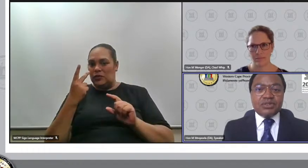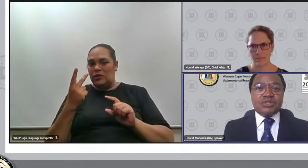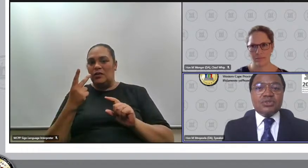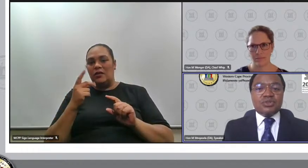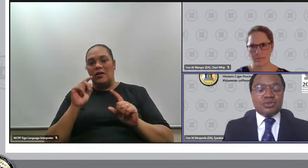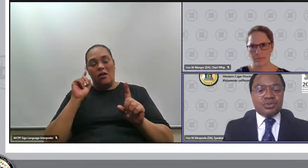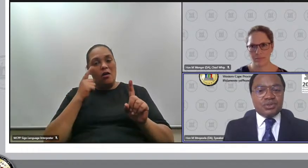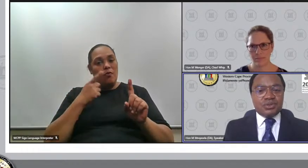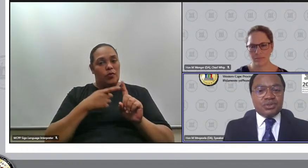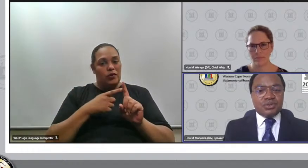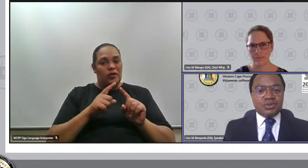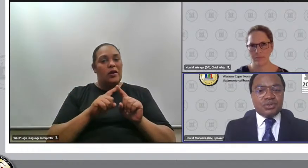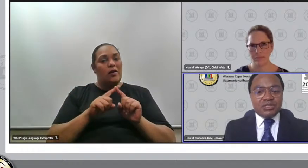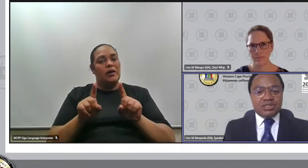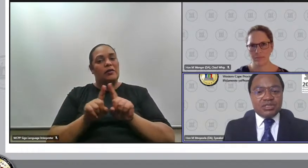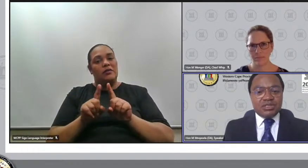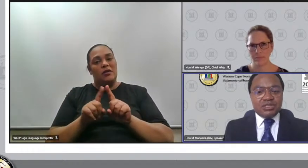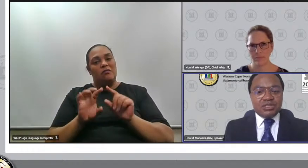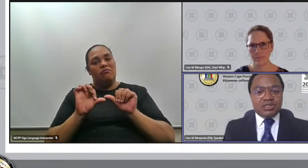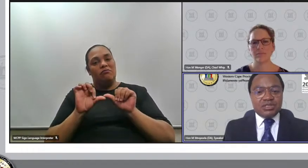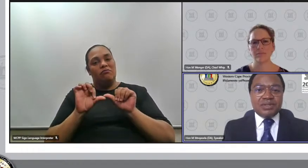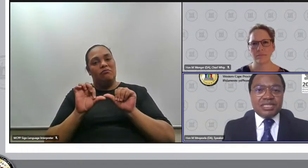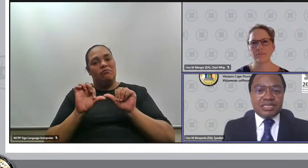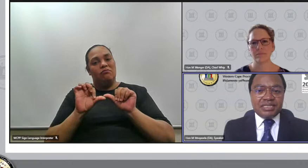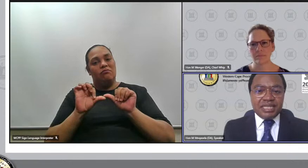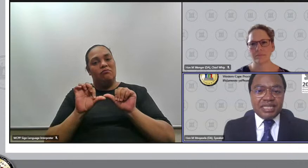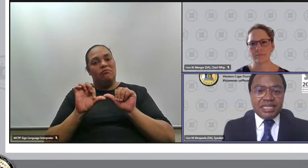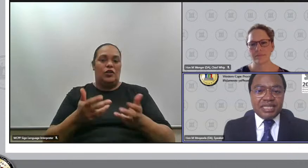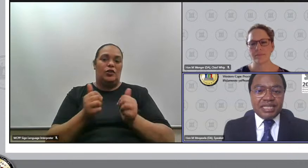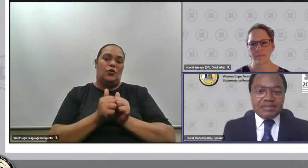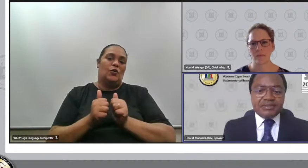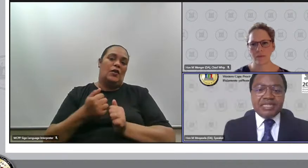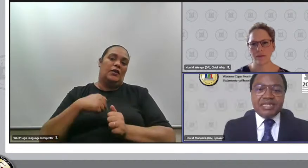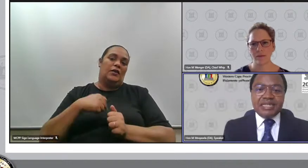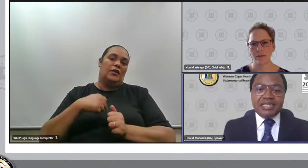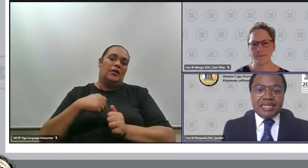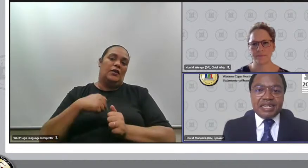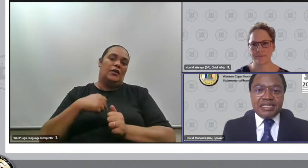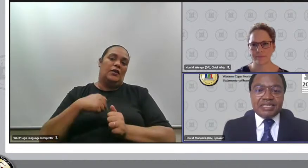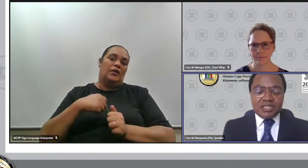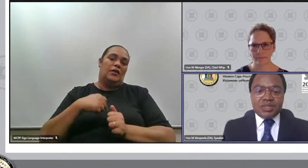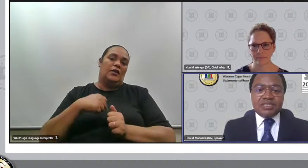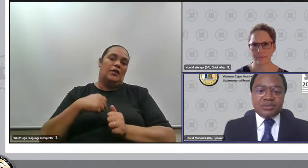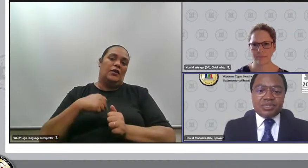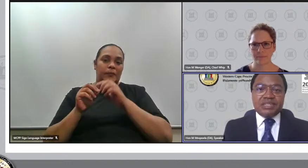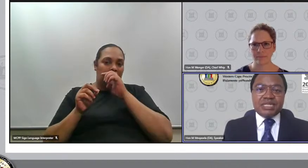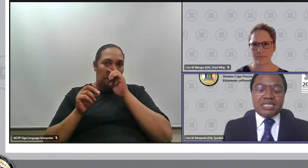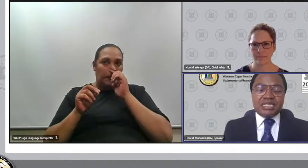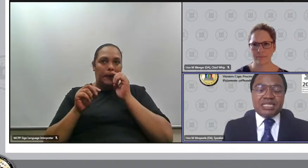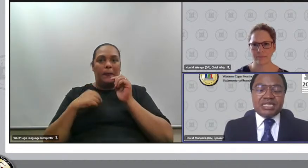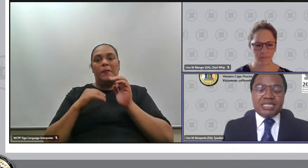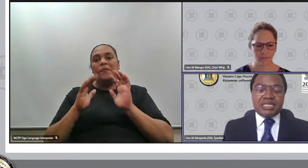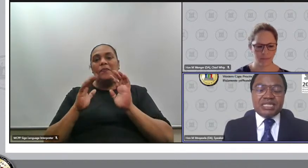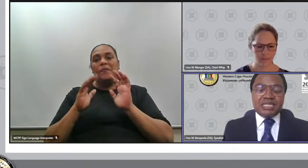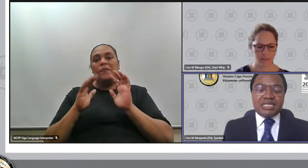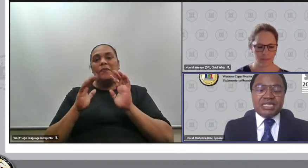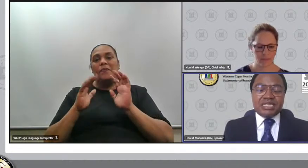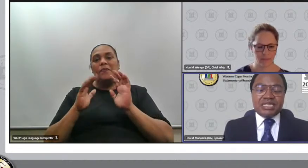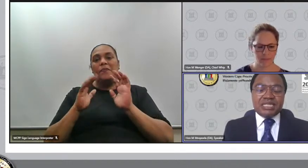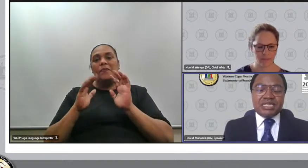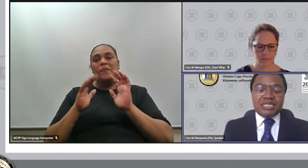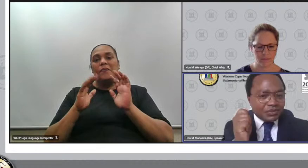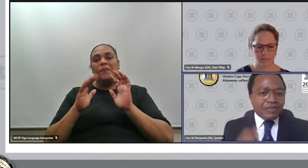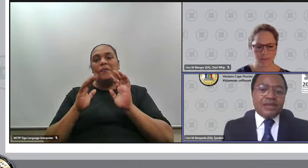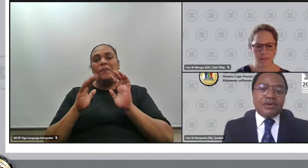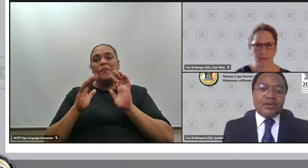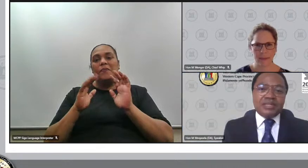objective, but also to continue to engage our colleagues in the executive. And I just want to say, Madam Chairperson, there was an